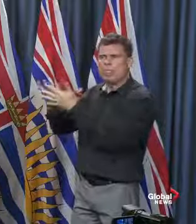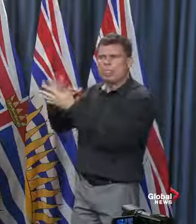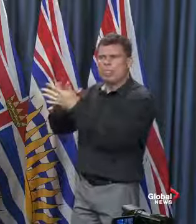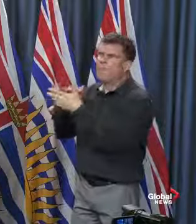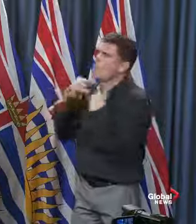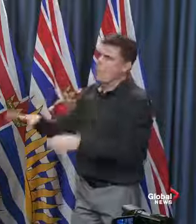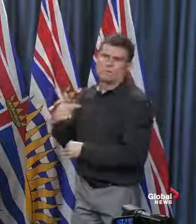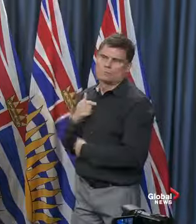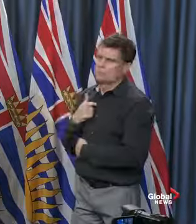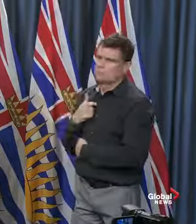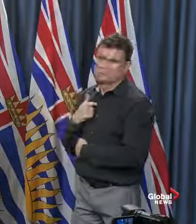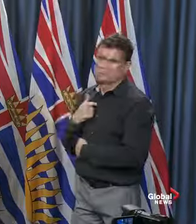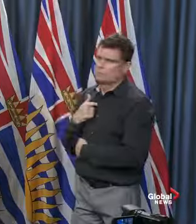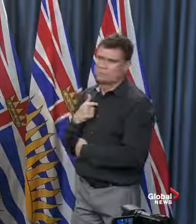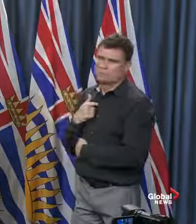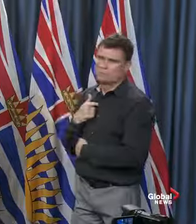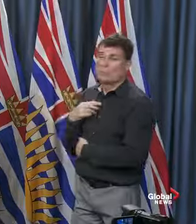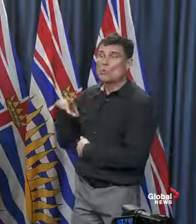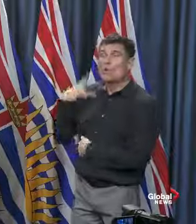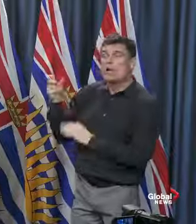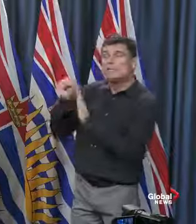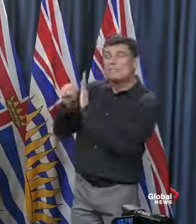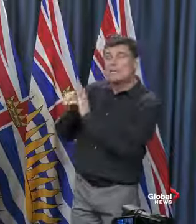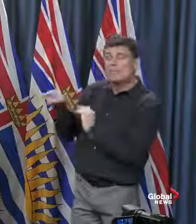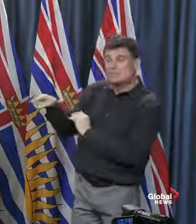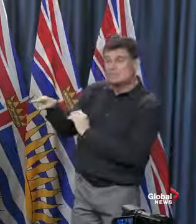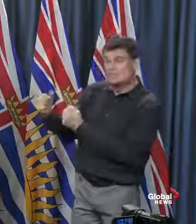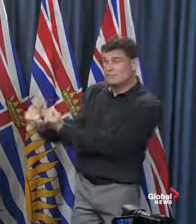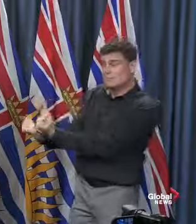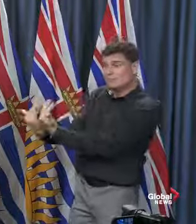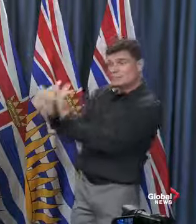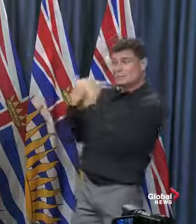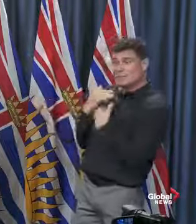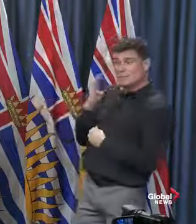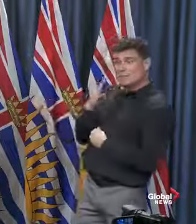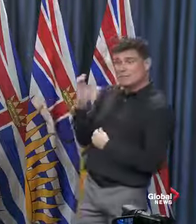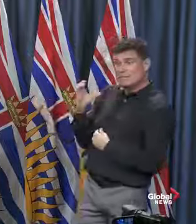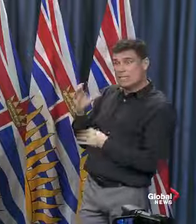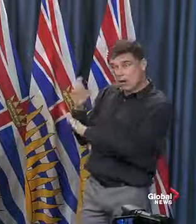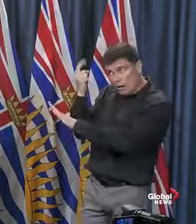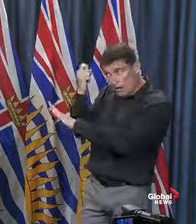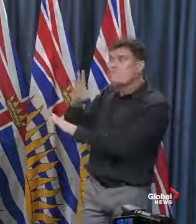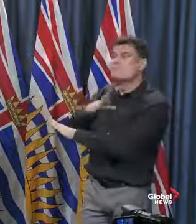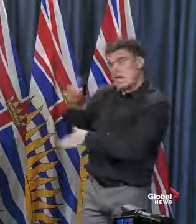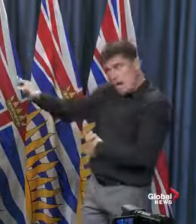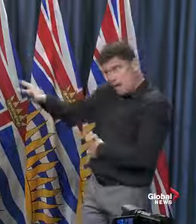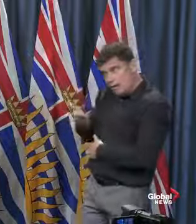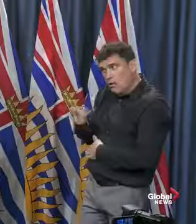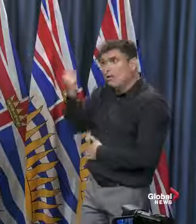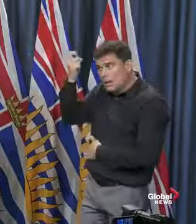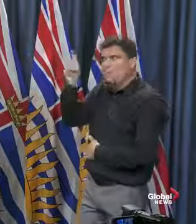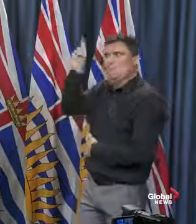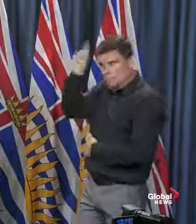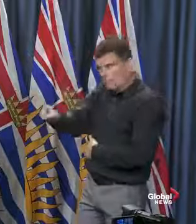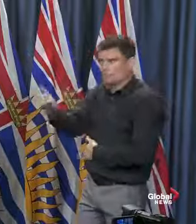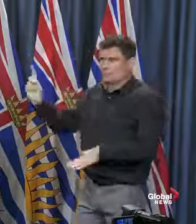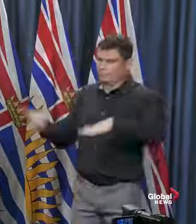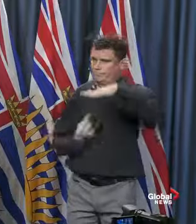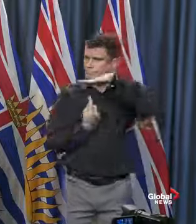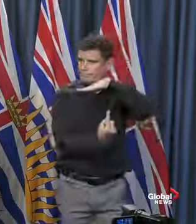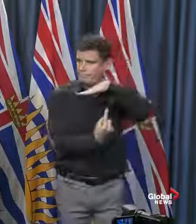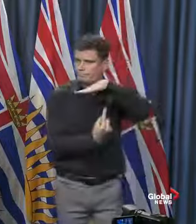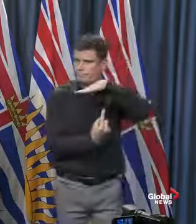State, they need to self-isolate for 14 days. But I think in the case of visitors, as opposed to non-essential people who